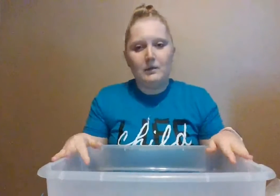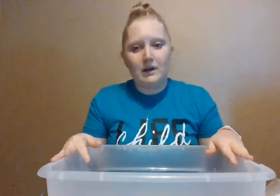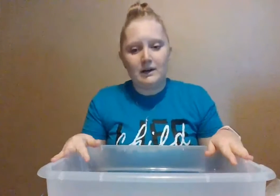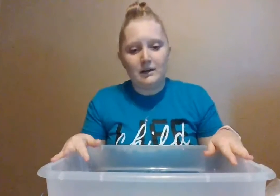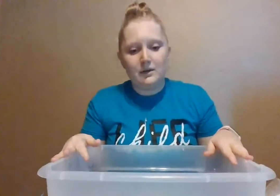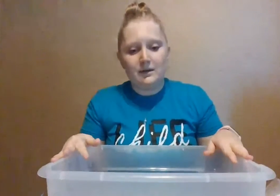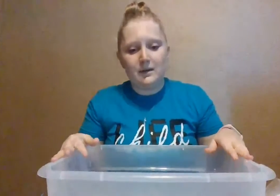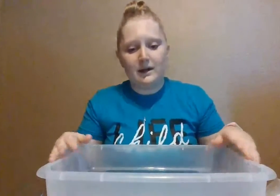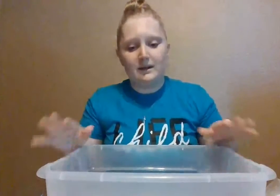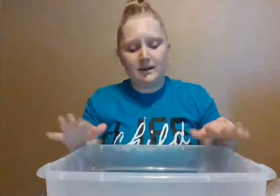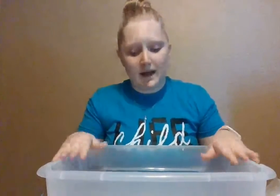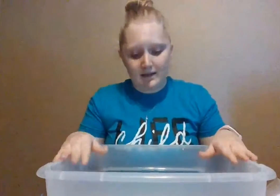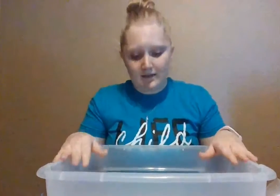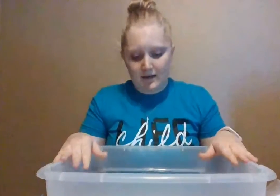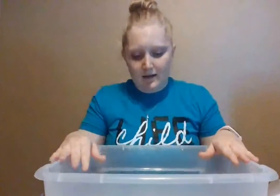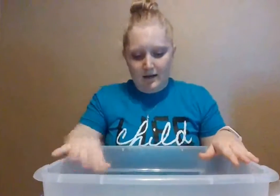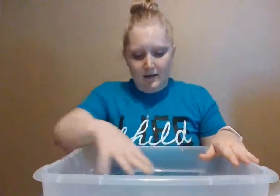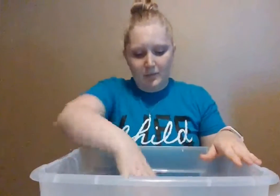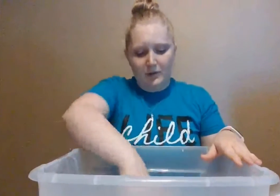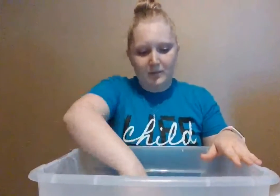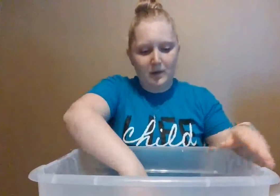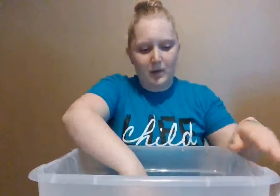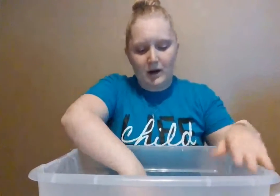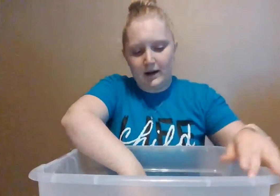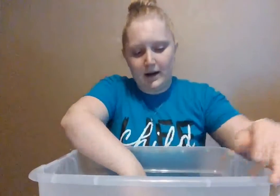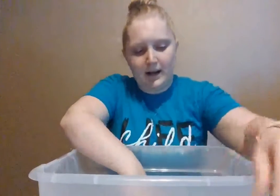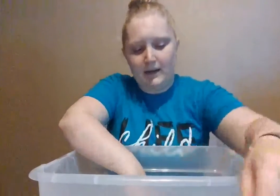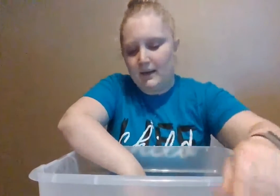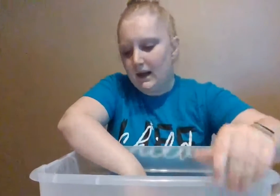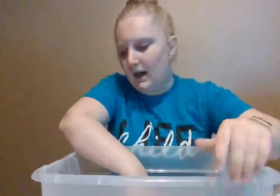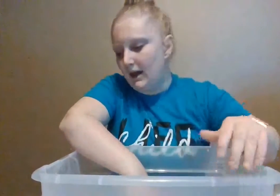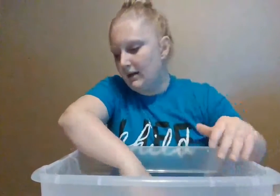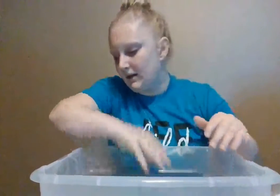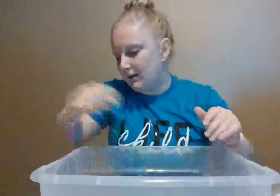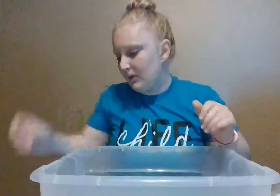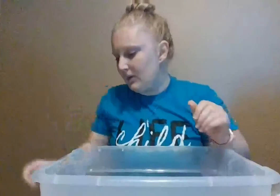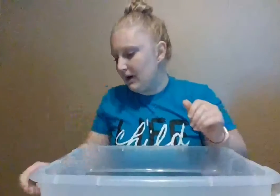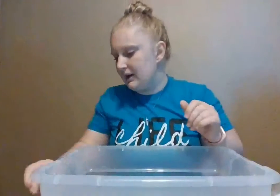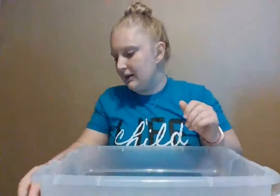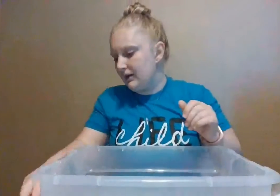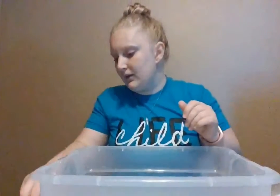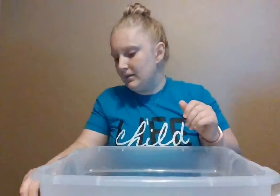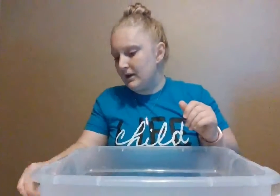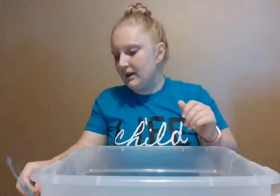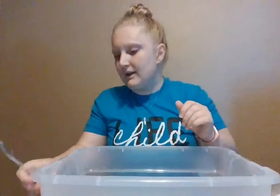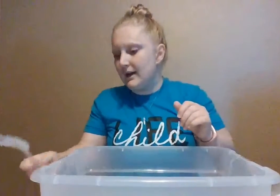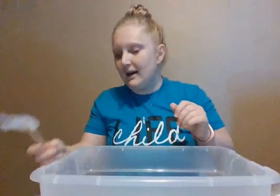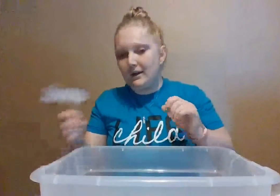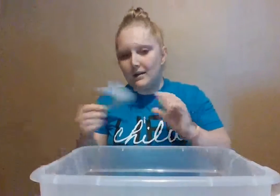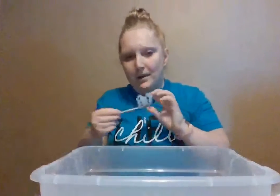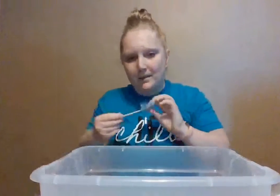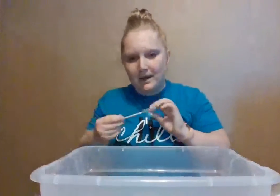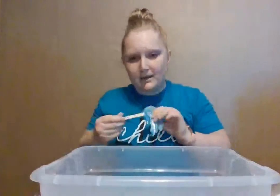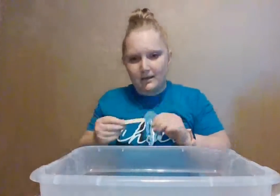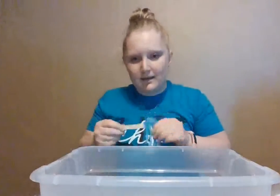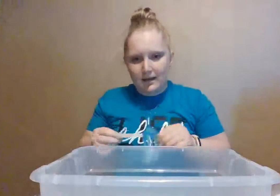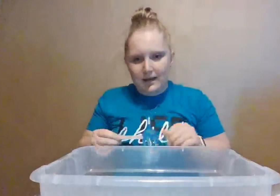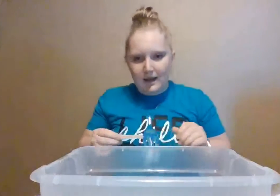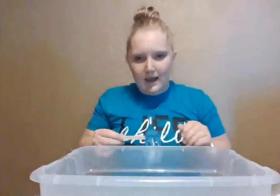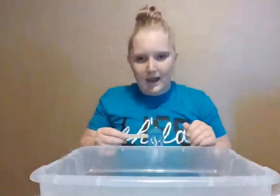going to do is we're going to put some of the water in it. And then what we're going to do is we're going to take our little puppets, and